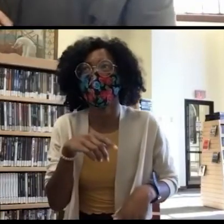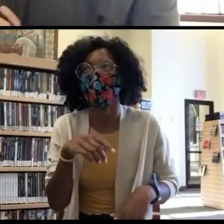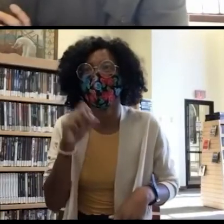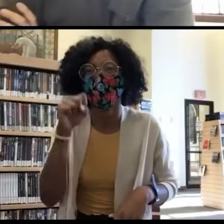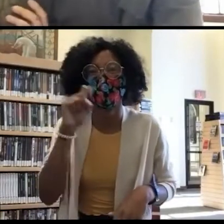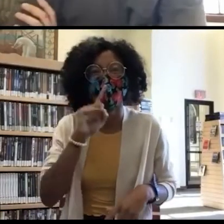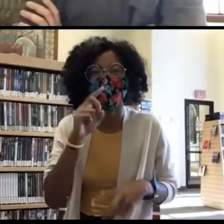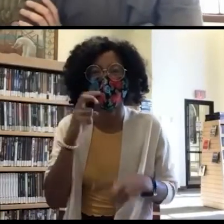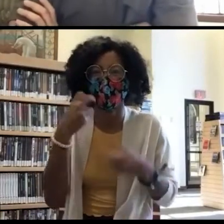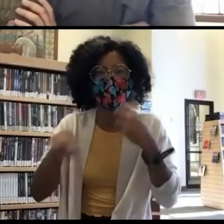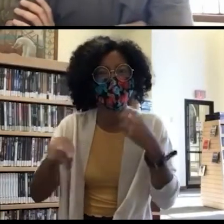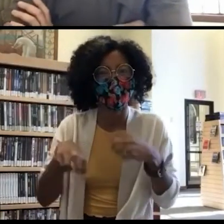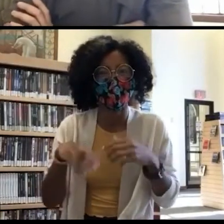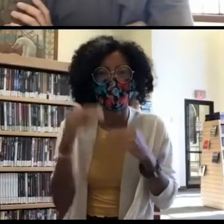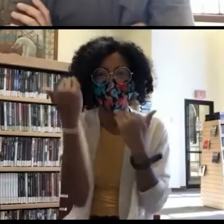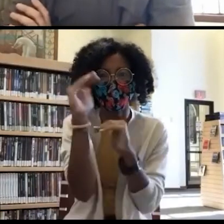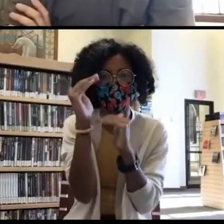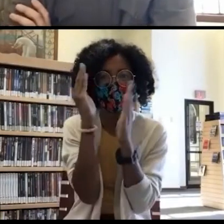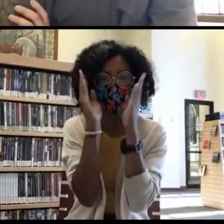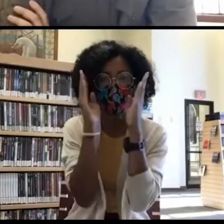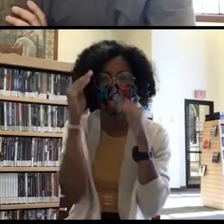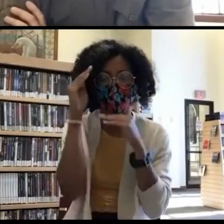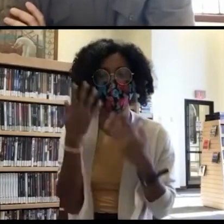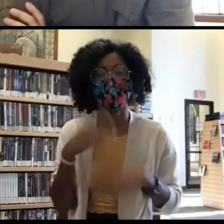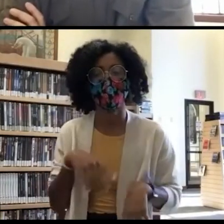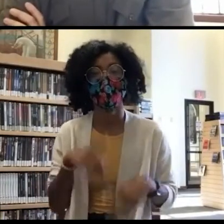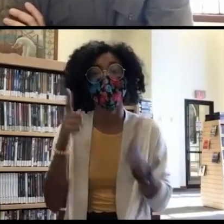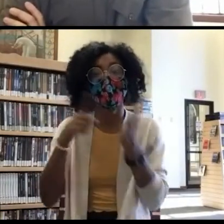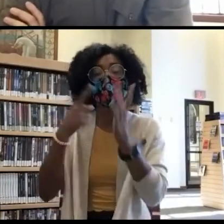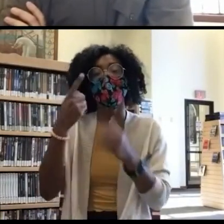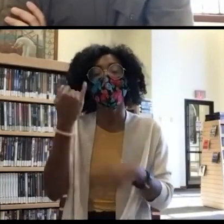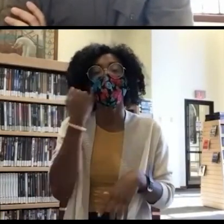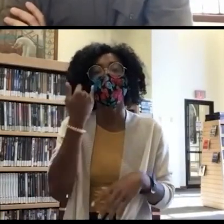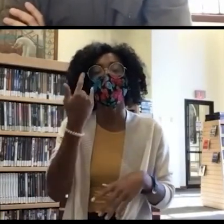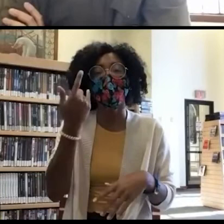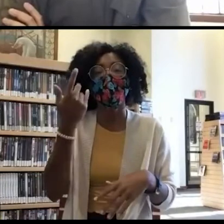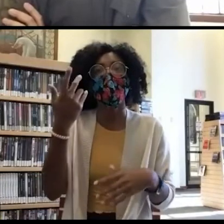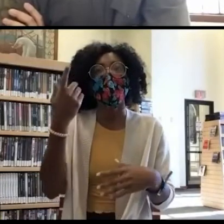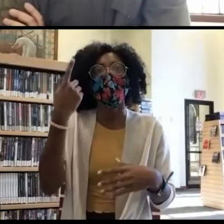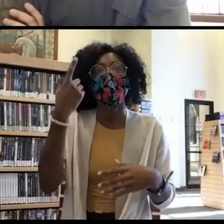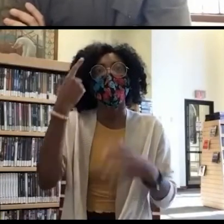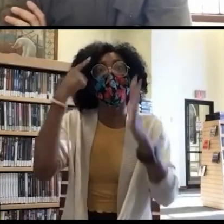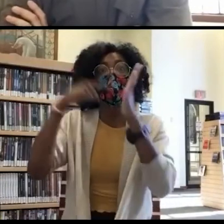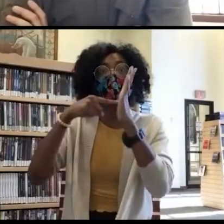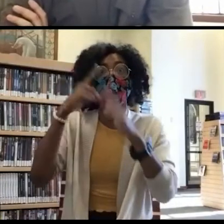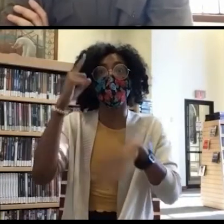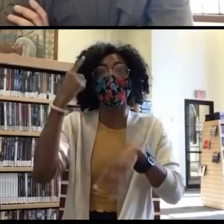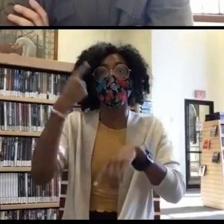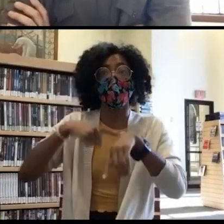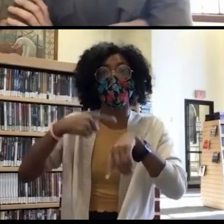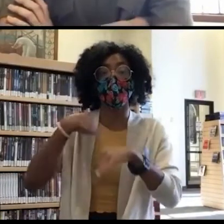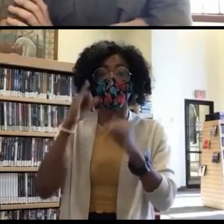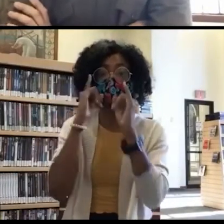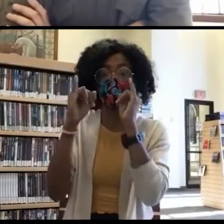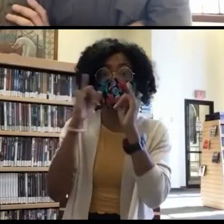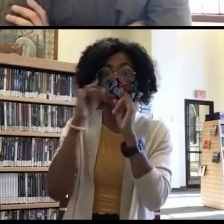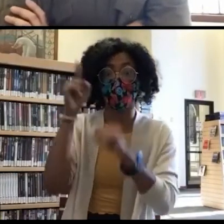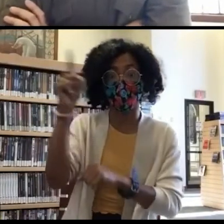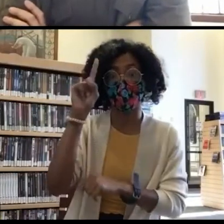And it's really difficult because also you're limited with your size, your screen size. So recently I had an interview